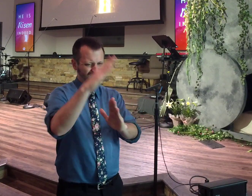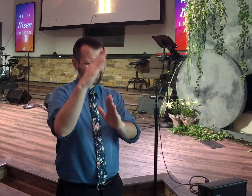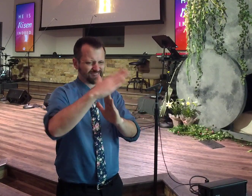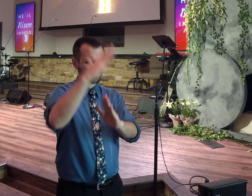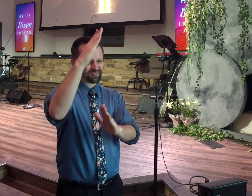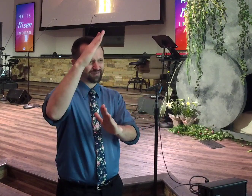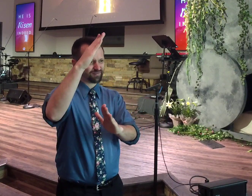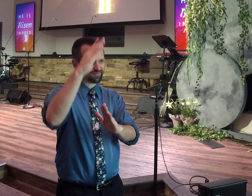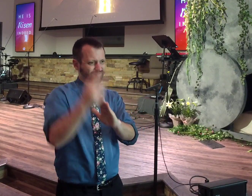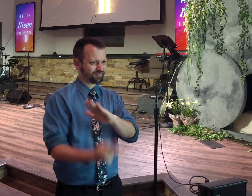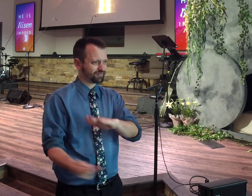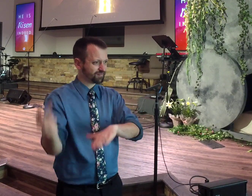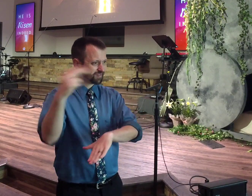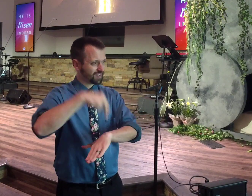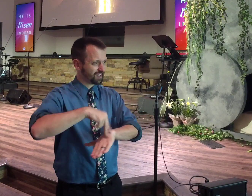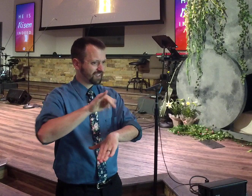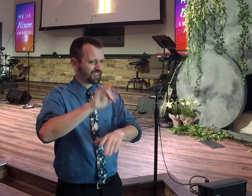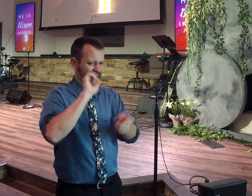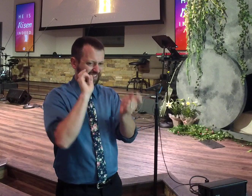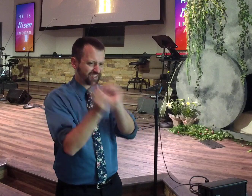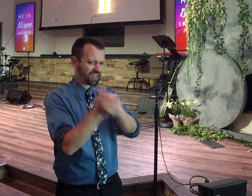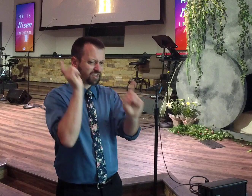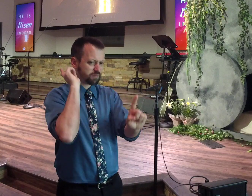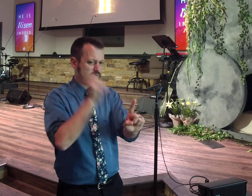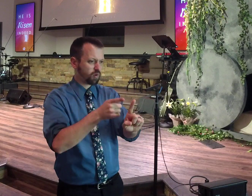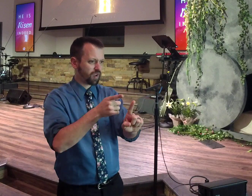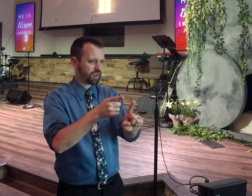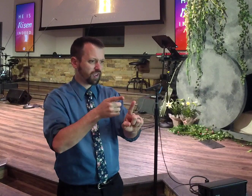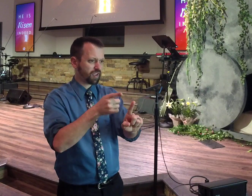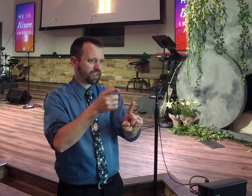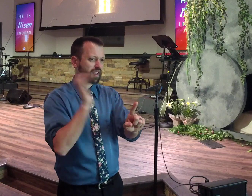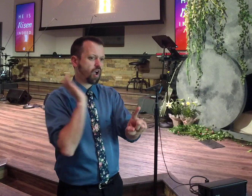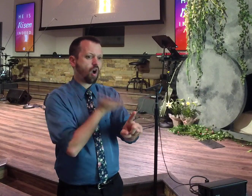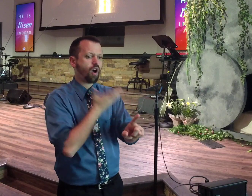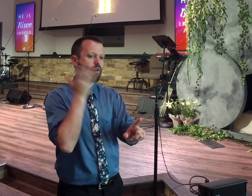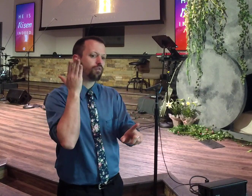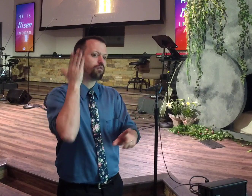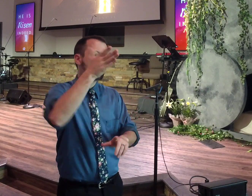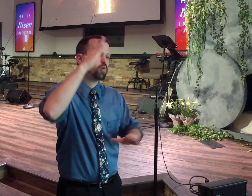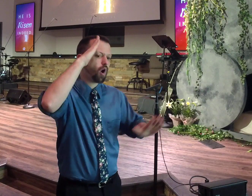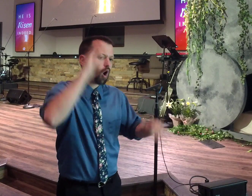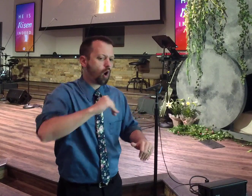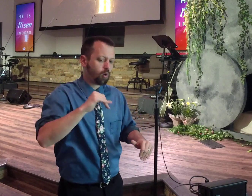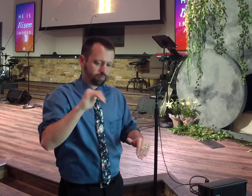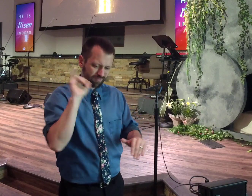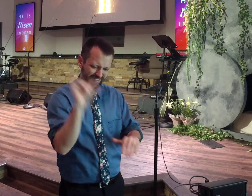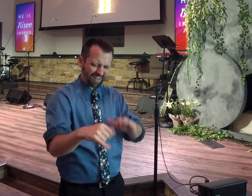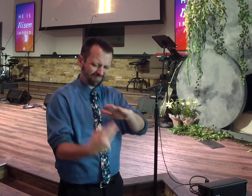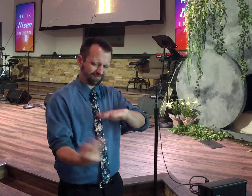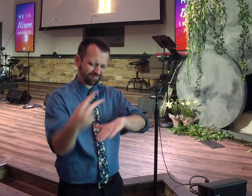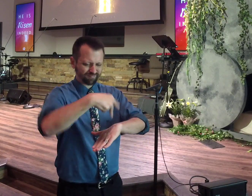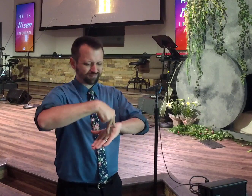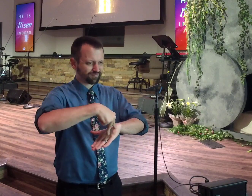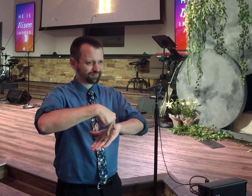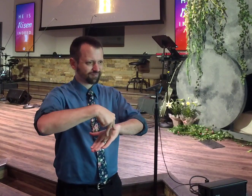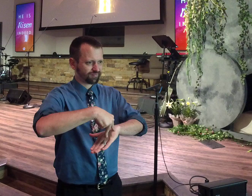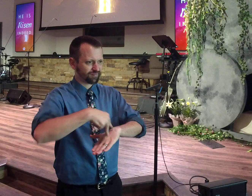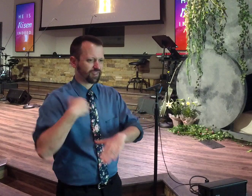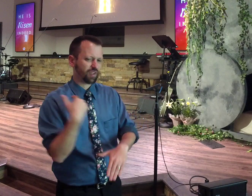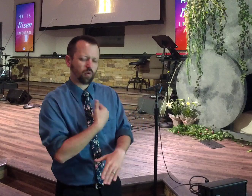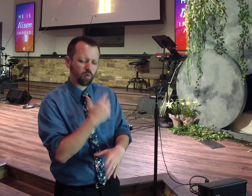Again, that's the turning point. That is the future hope that we have and that we hold on